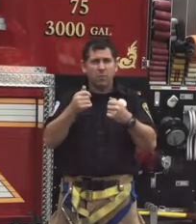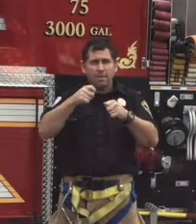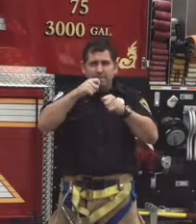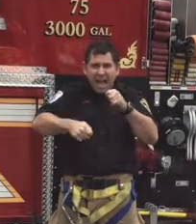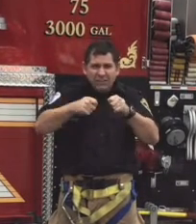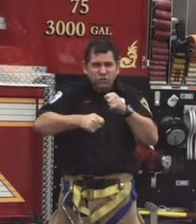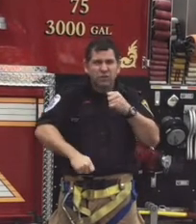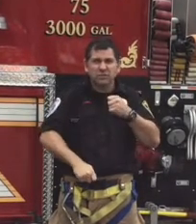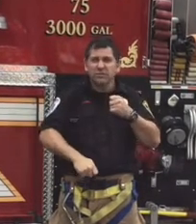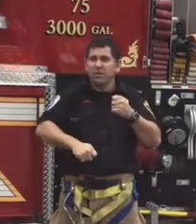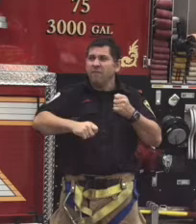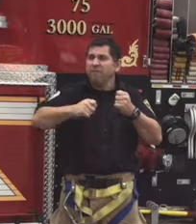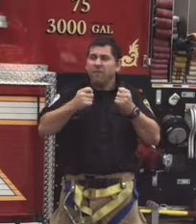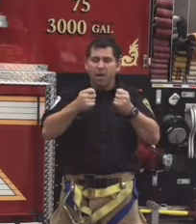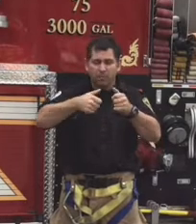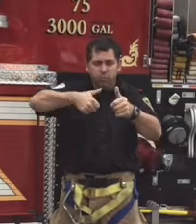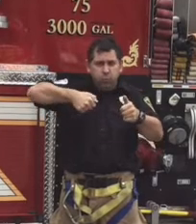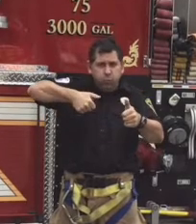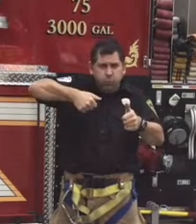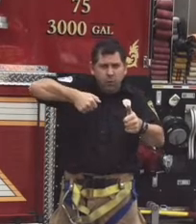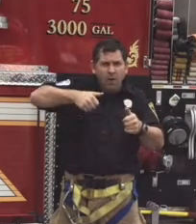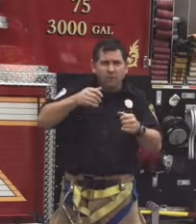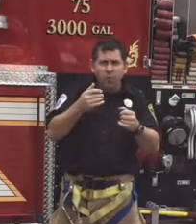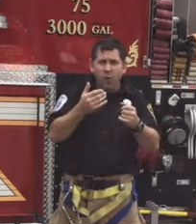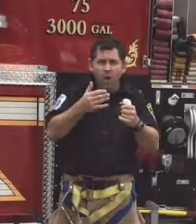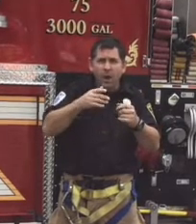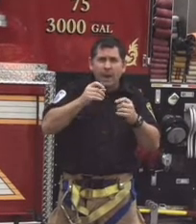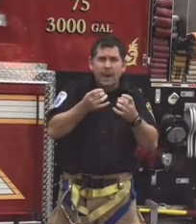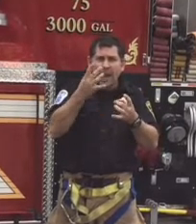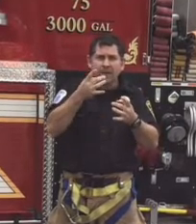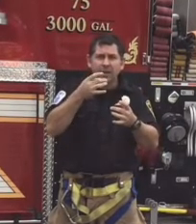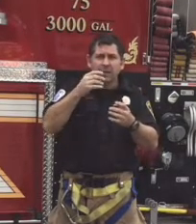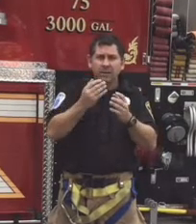Number 1 is never play with matches or a lighter,